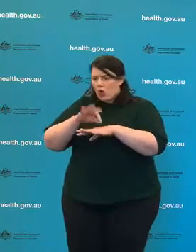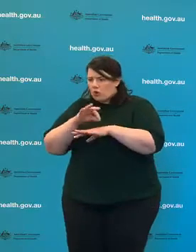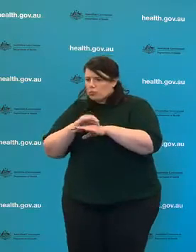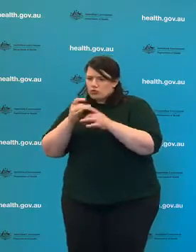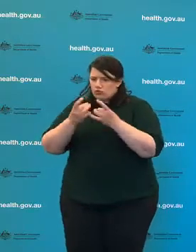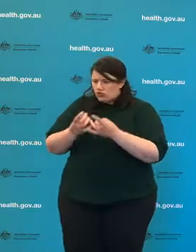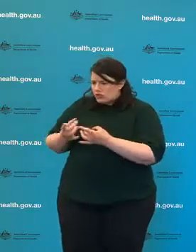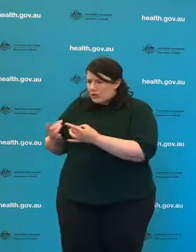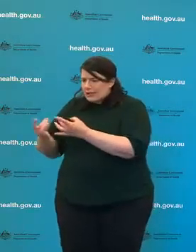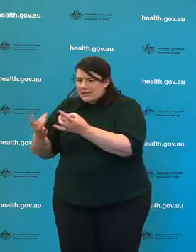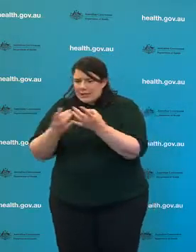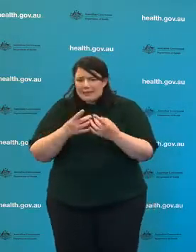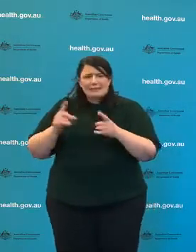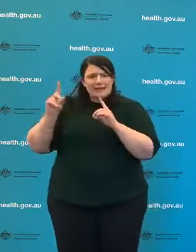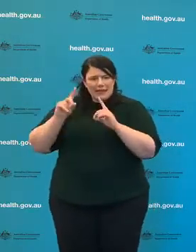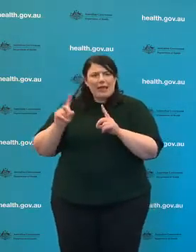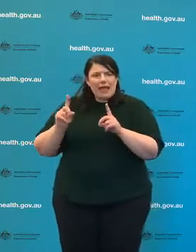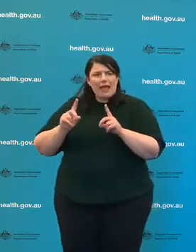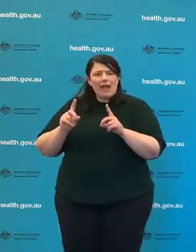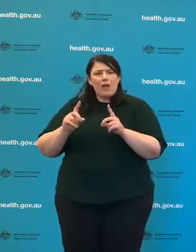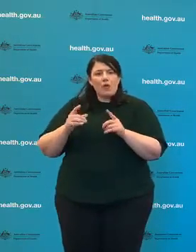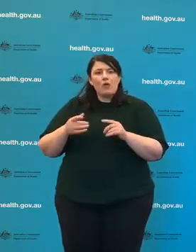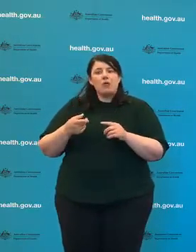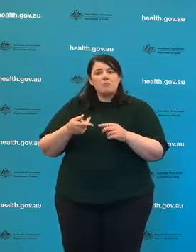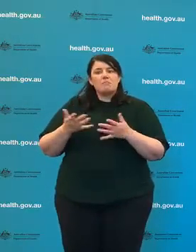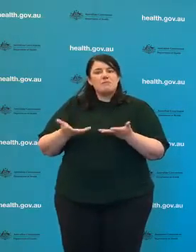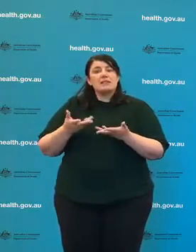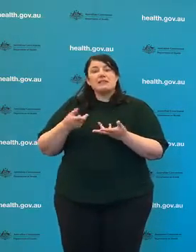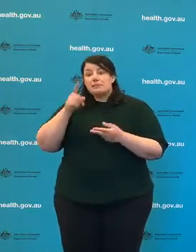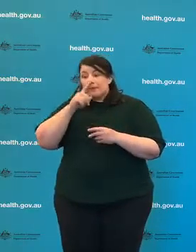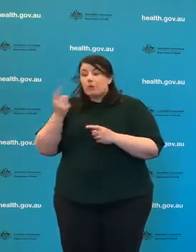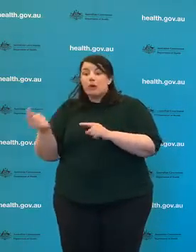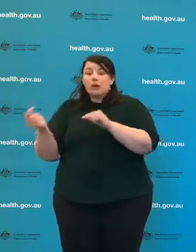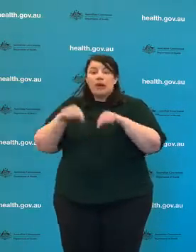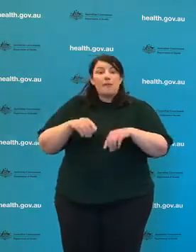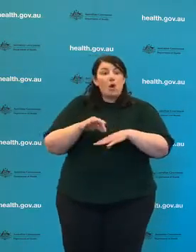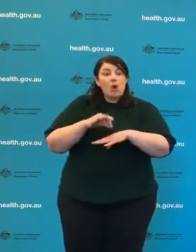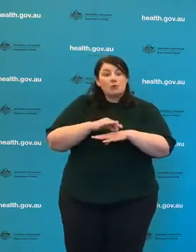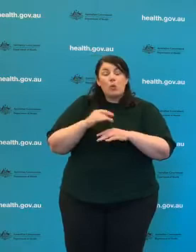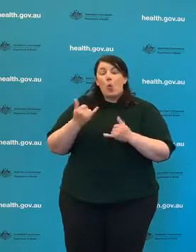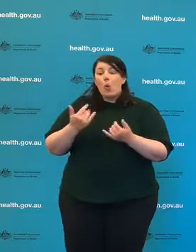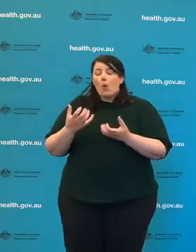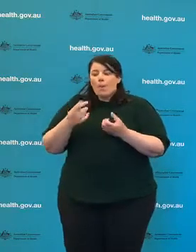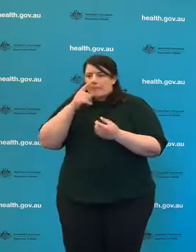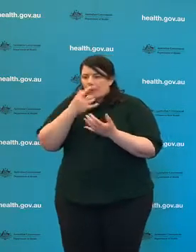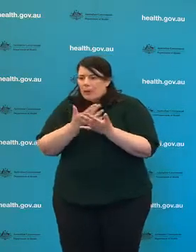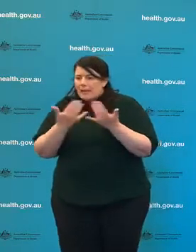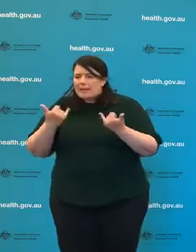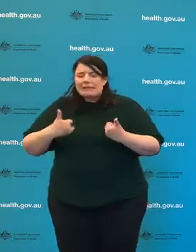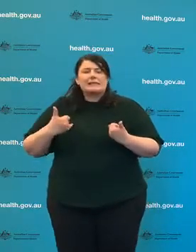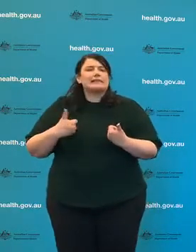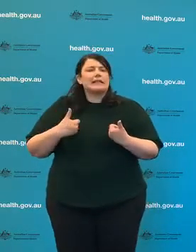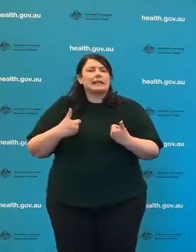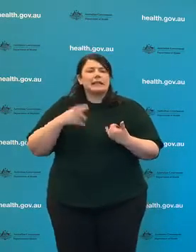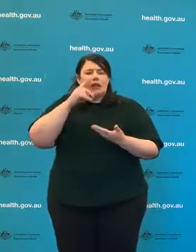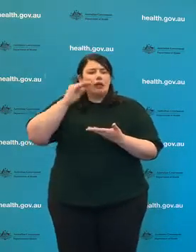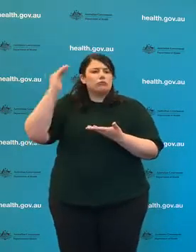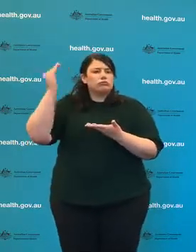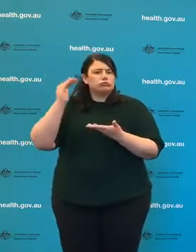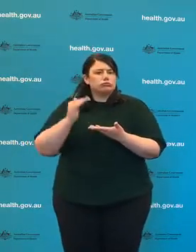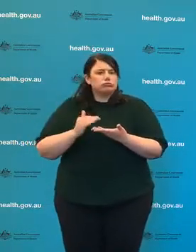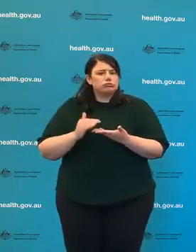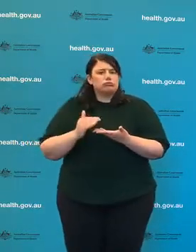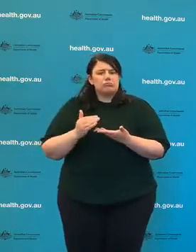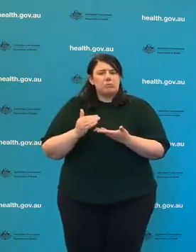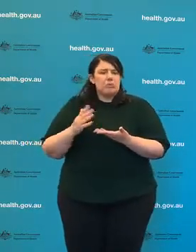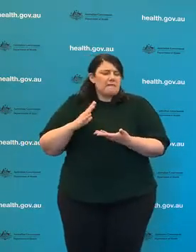take the view that they could take a higher threshold of cases per day, average cases per day. I'm sure